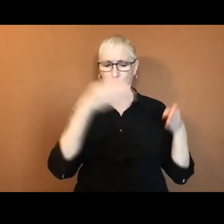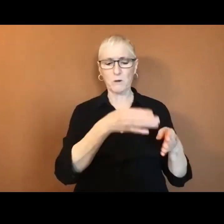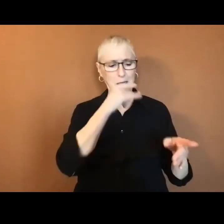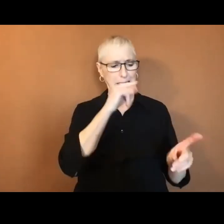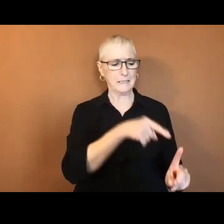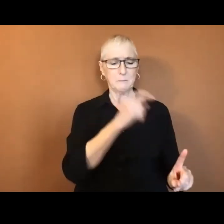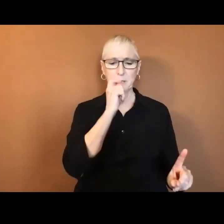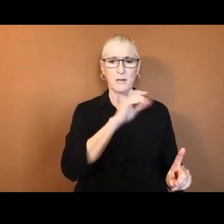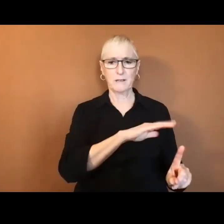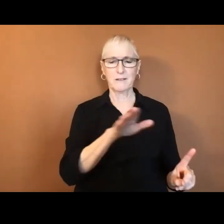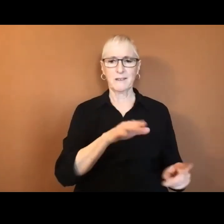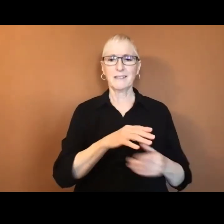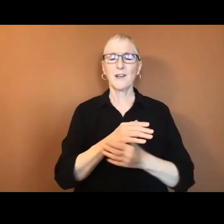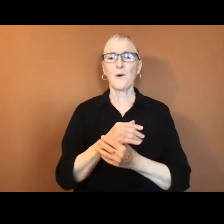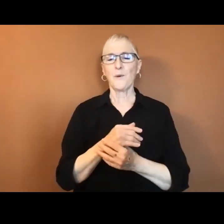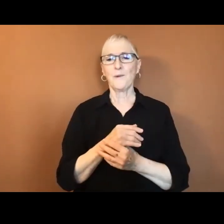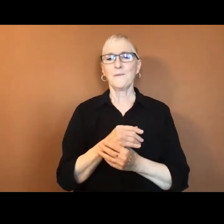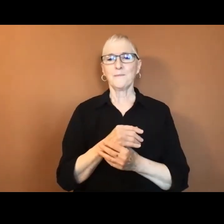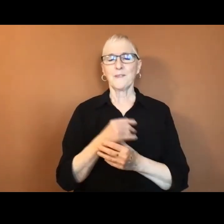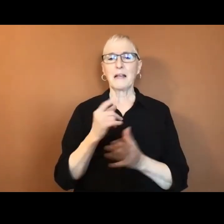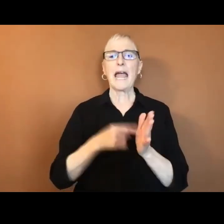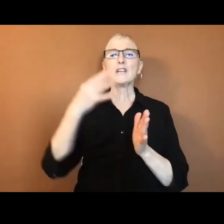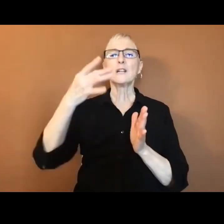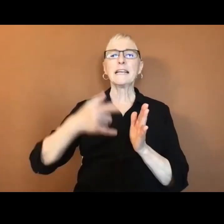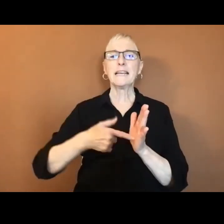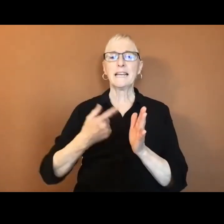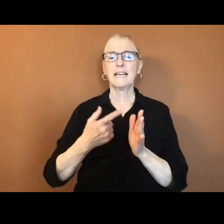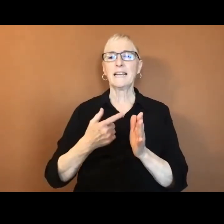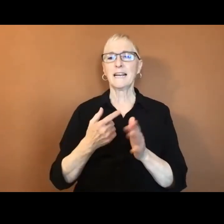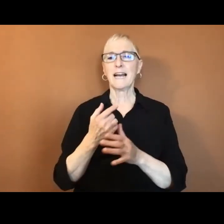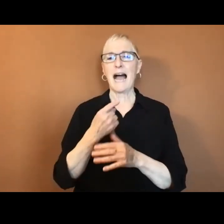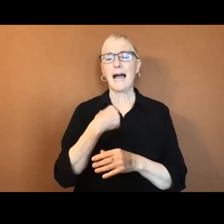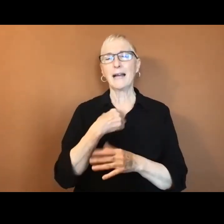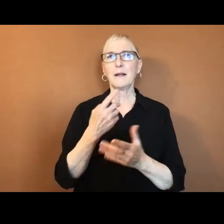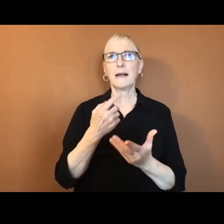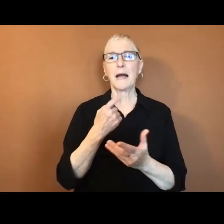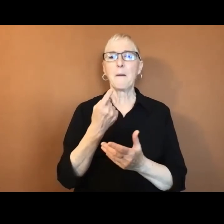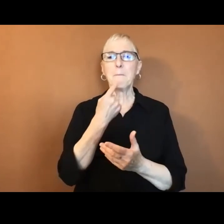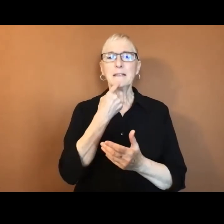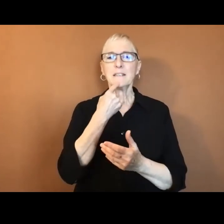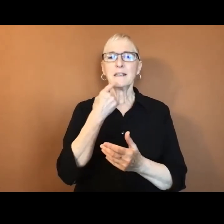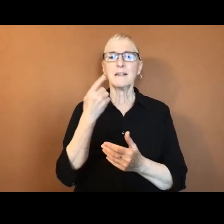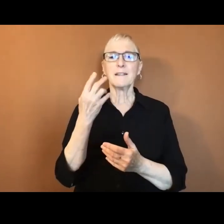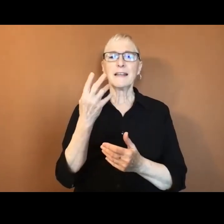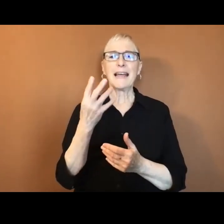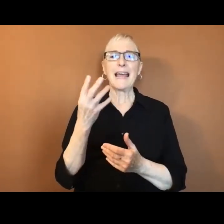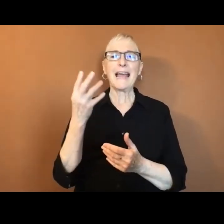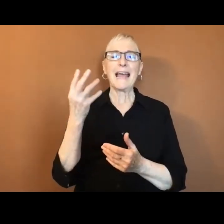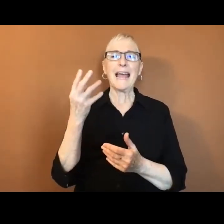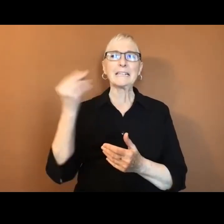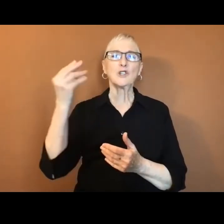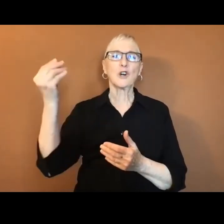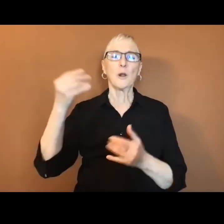on. So I occasionally do miss sort of the external construction of boundaries,